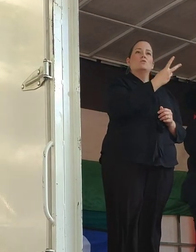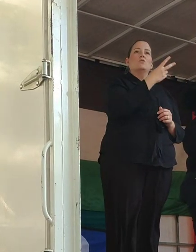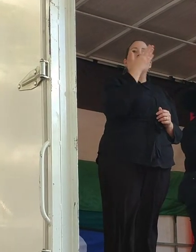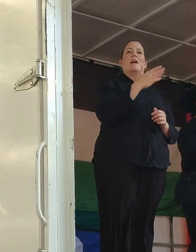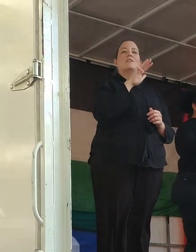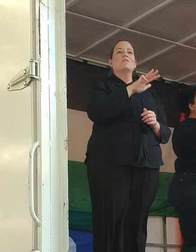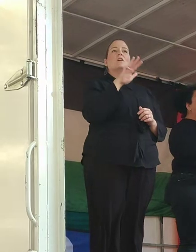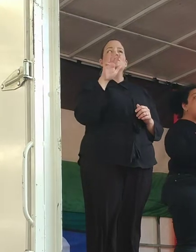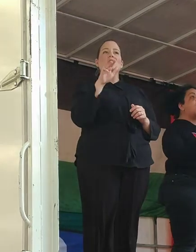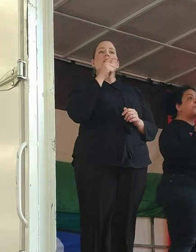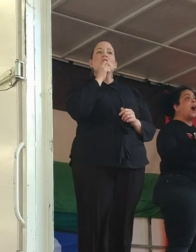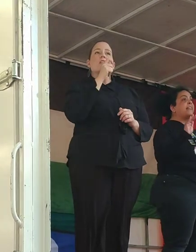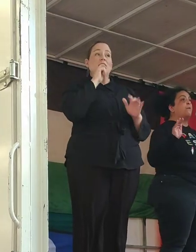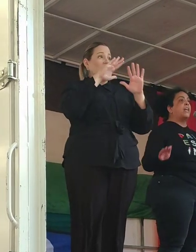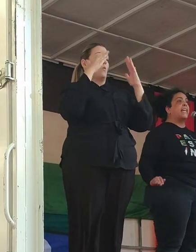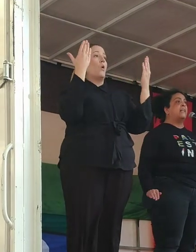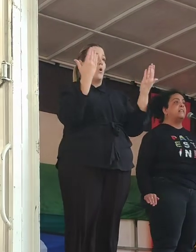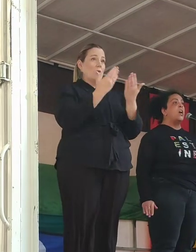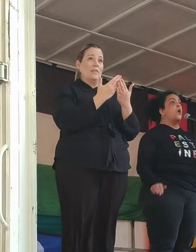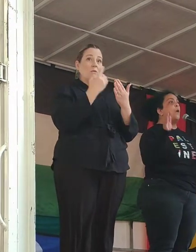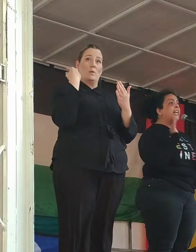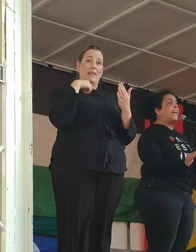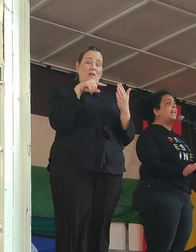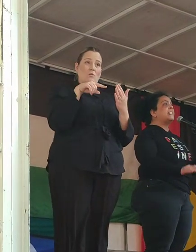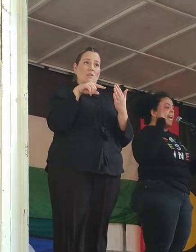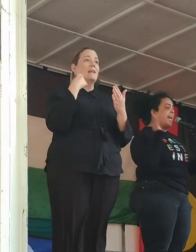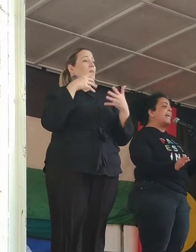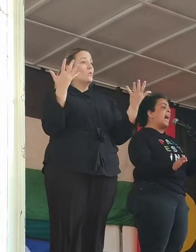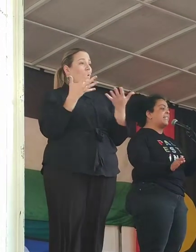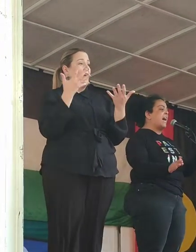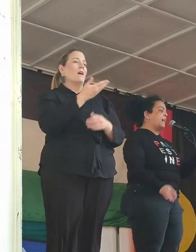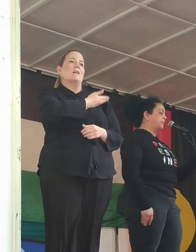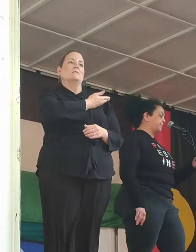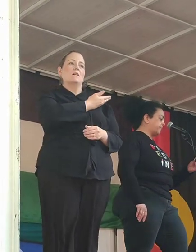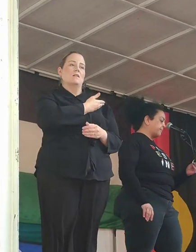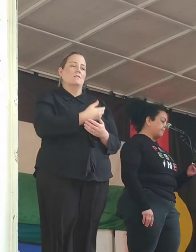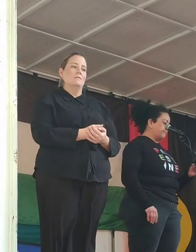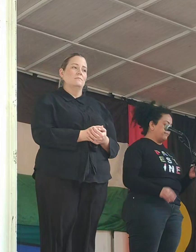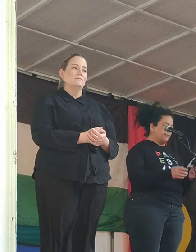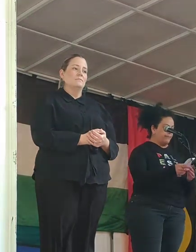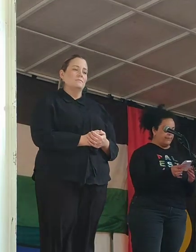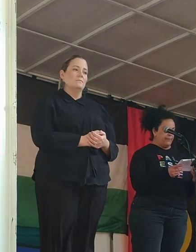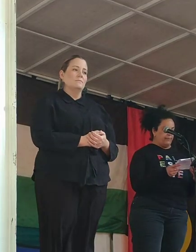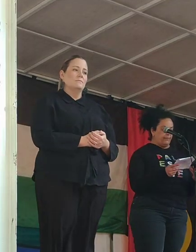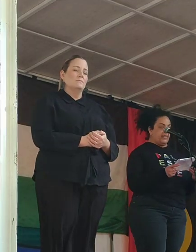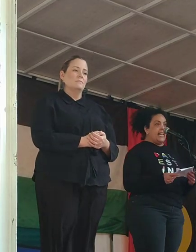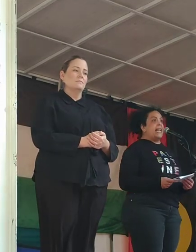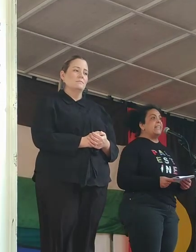the 99 journalists worldwide that were killed in Gaza.